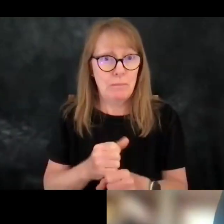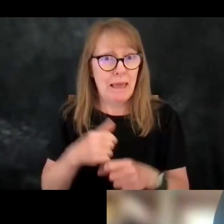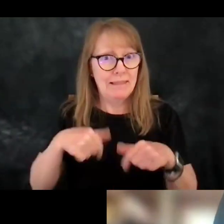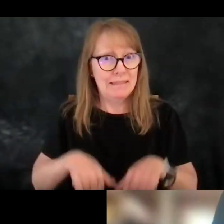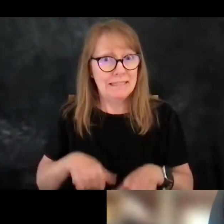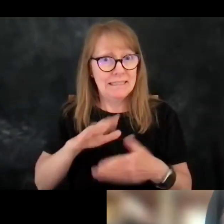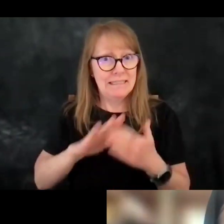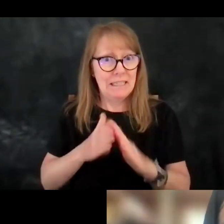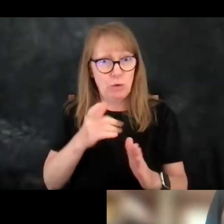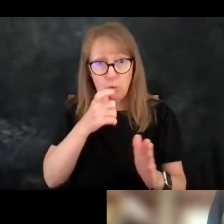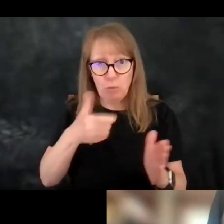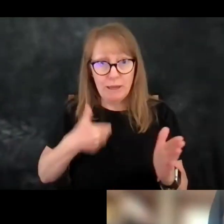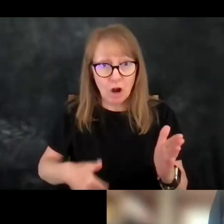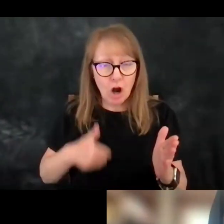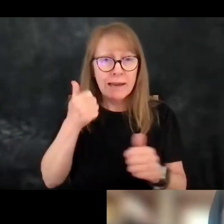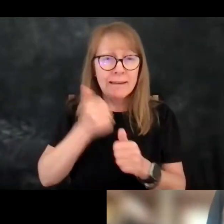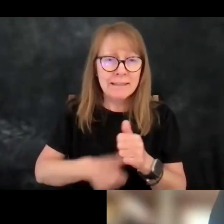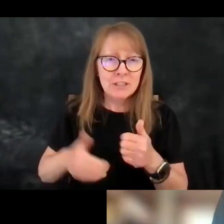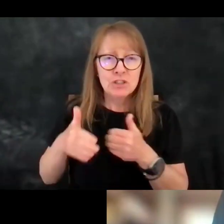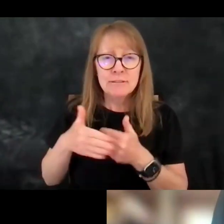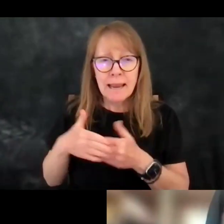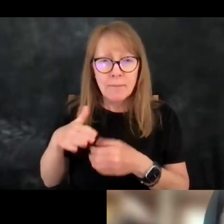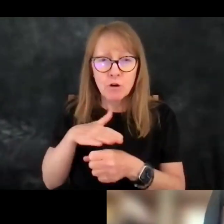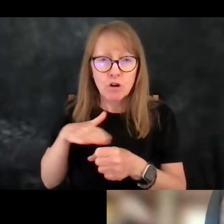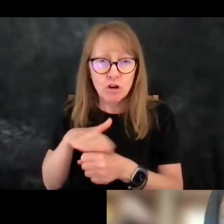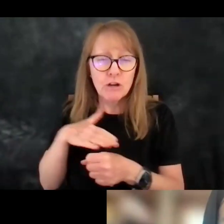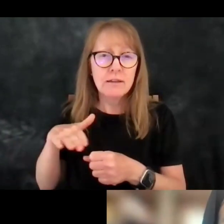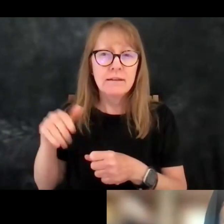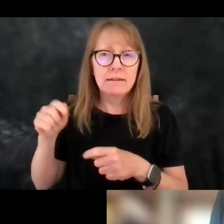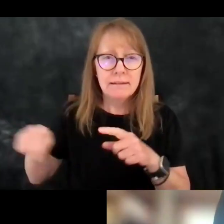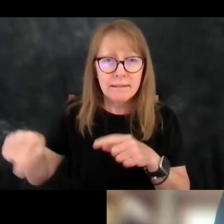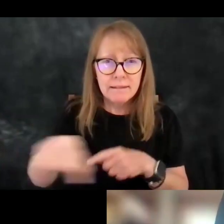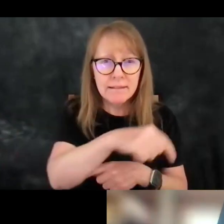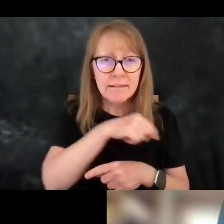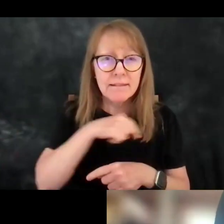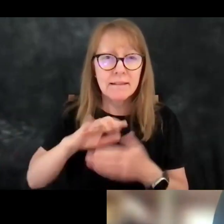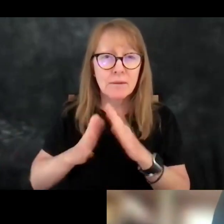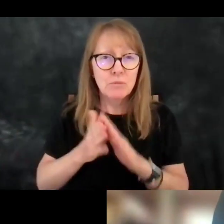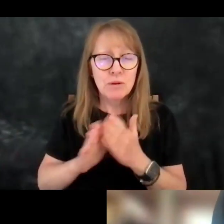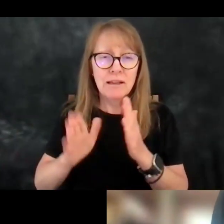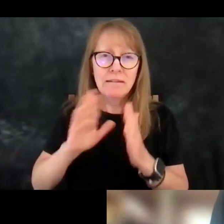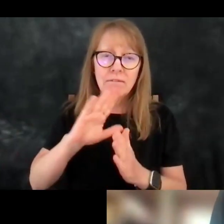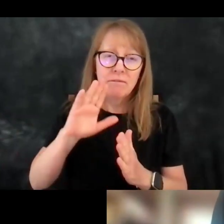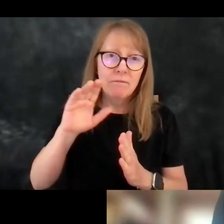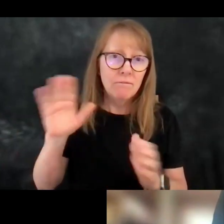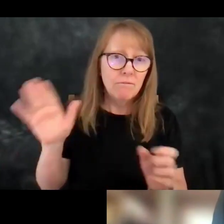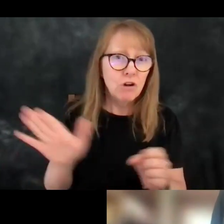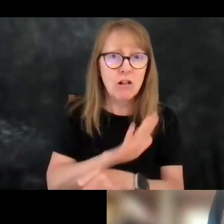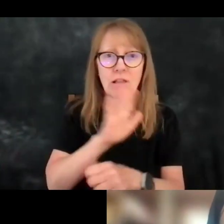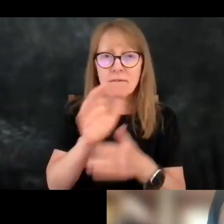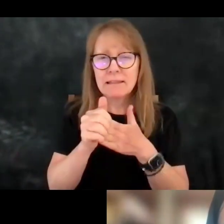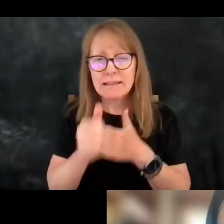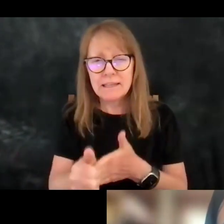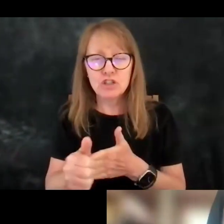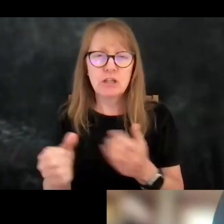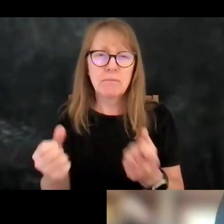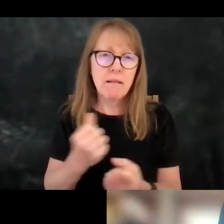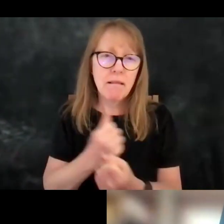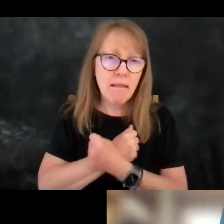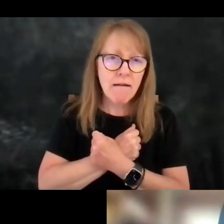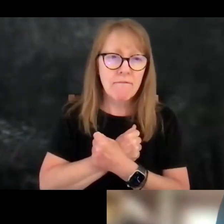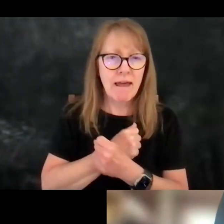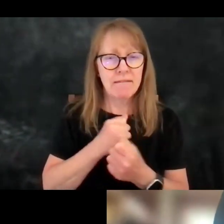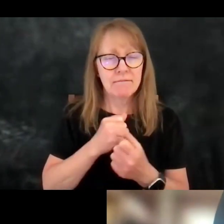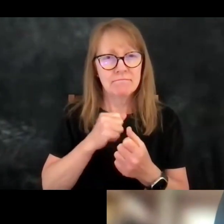and every one of our neighborhoods, of our communities, full of leadership, love, and the heart